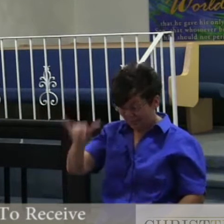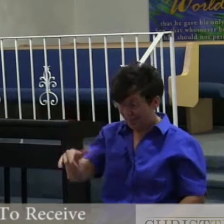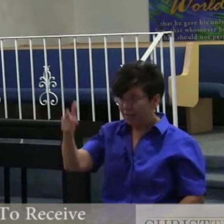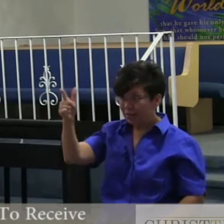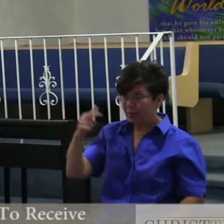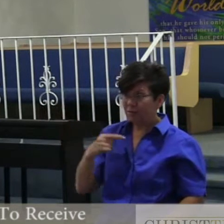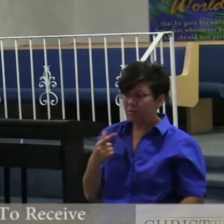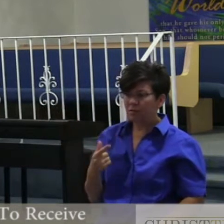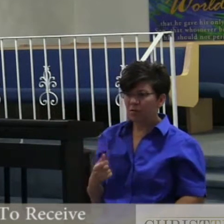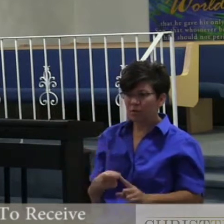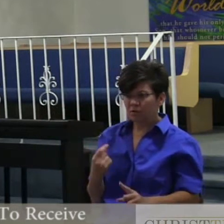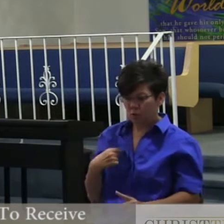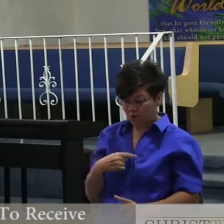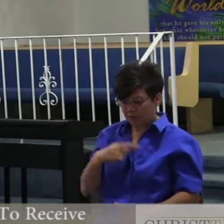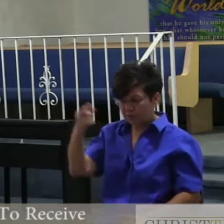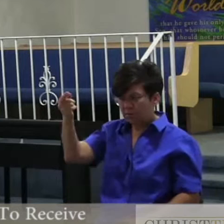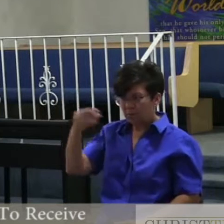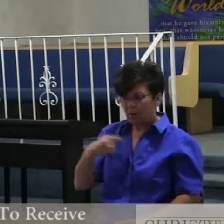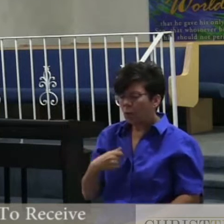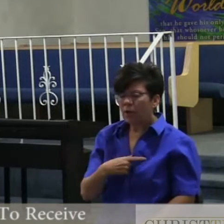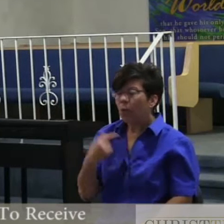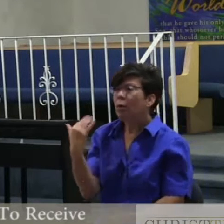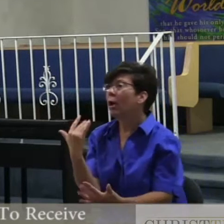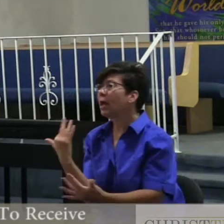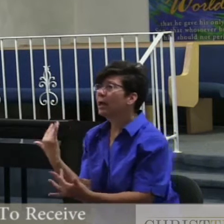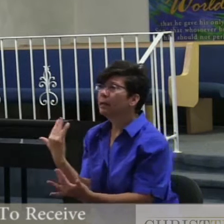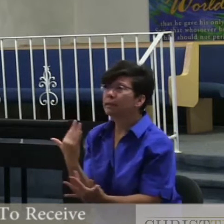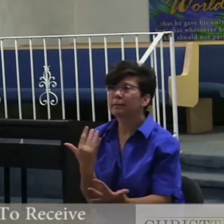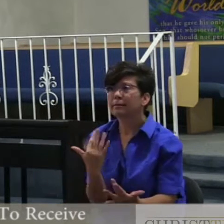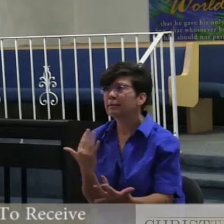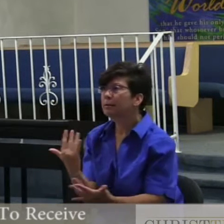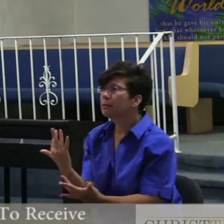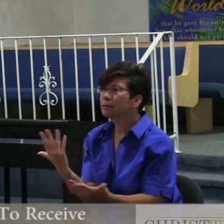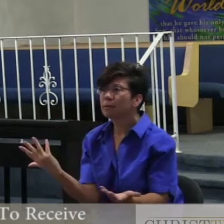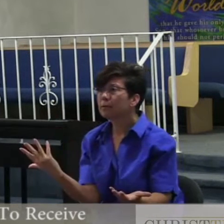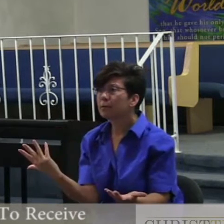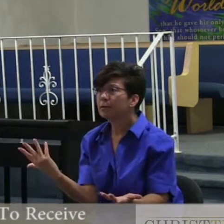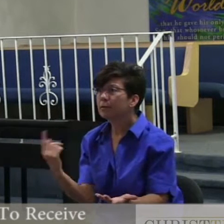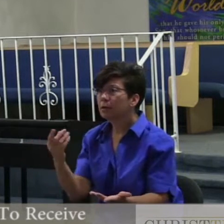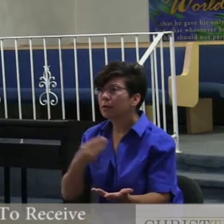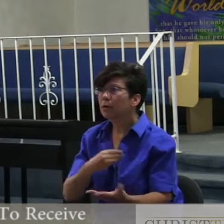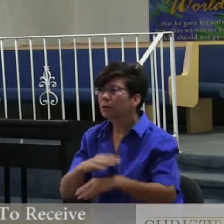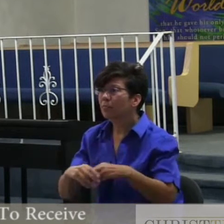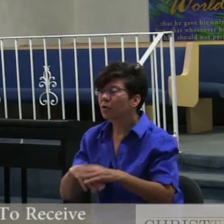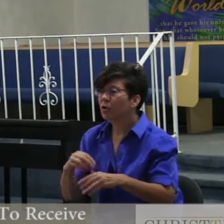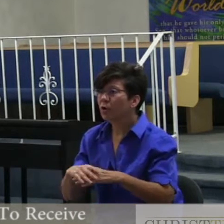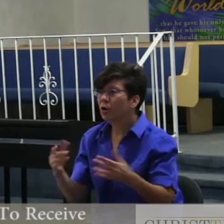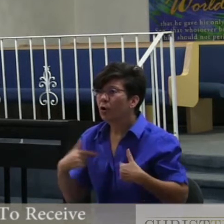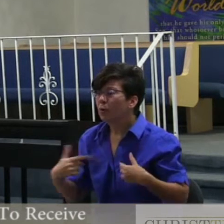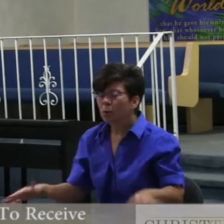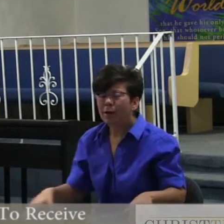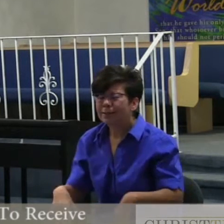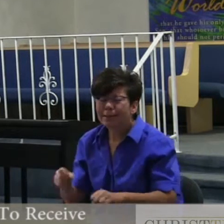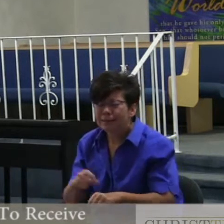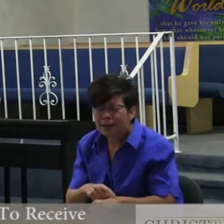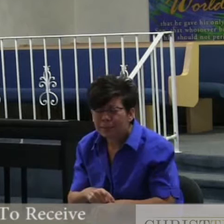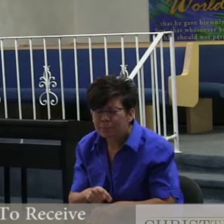us. But we don't want to wait on God to come for us, because we don't want to take the